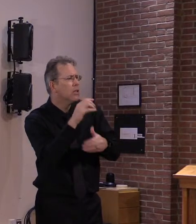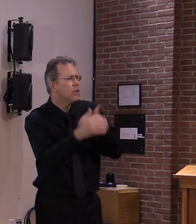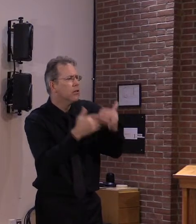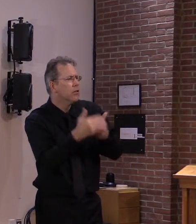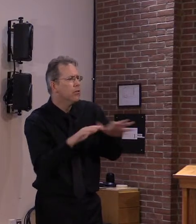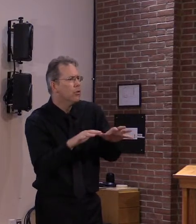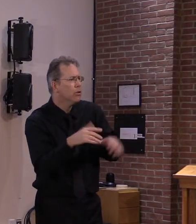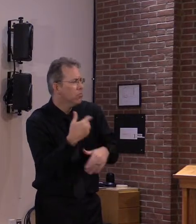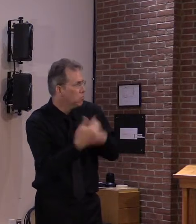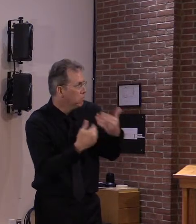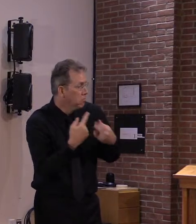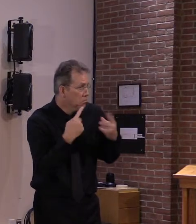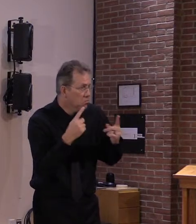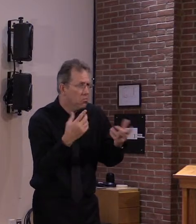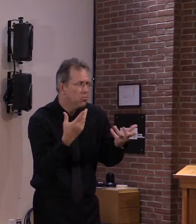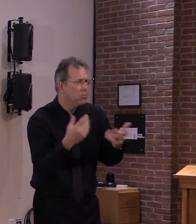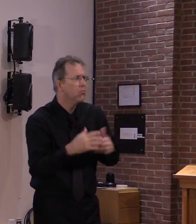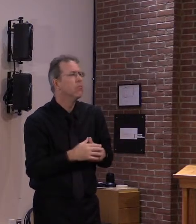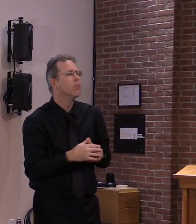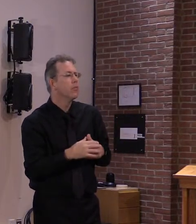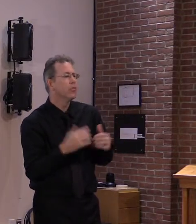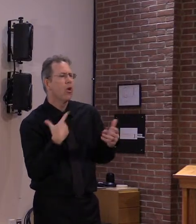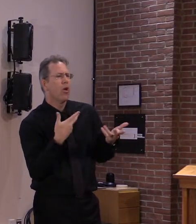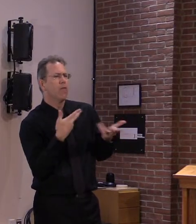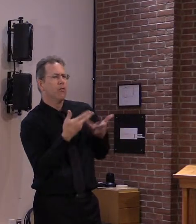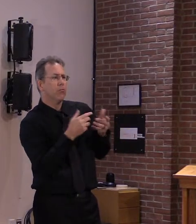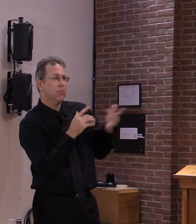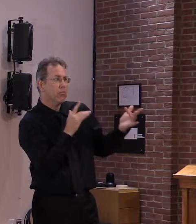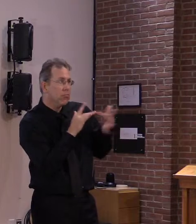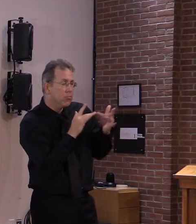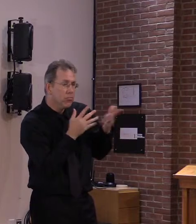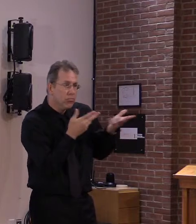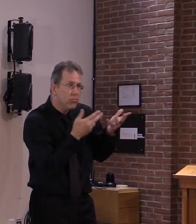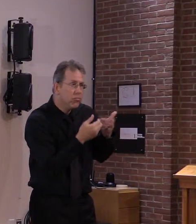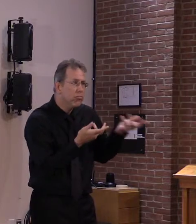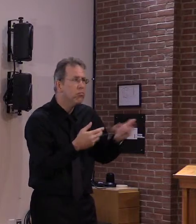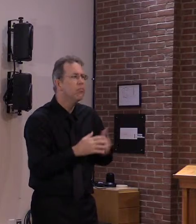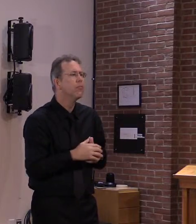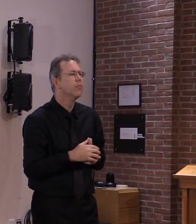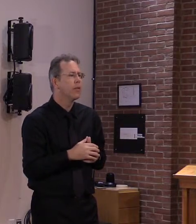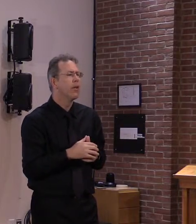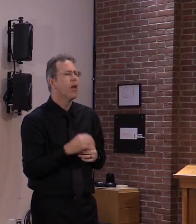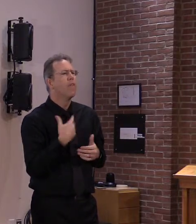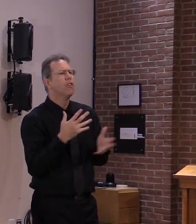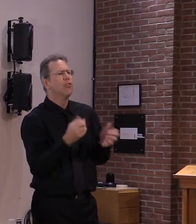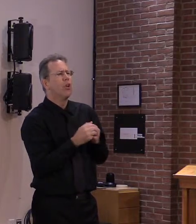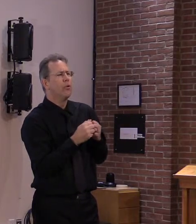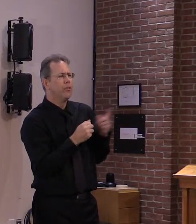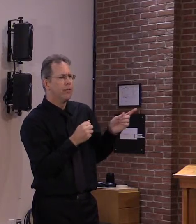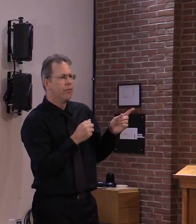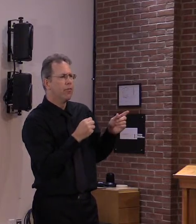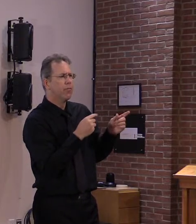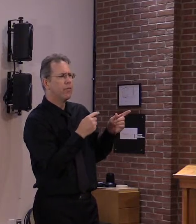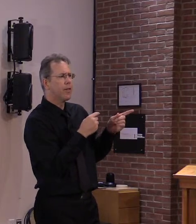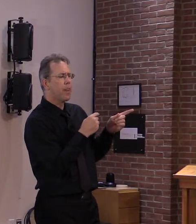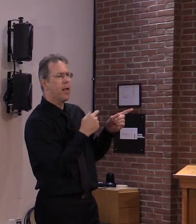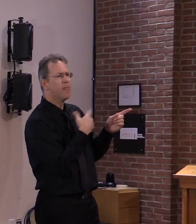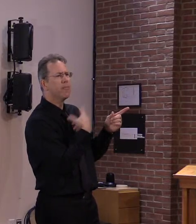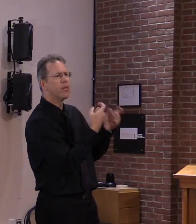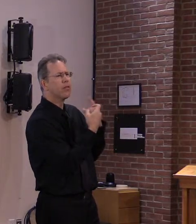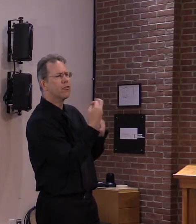into place of late, because we know what works, what doesn't, and how the virus acts, and learn more every day. But we're going